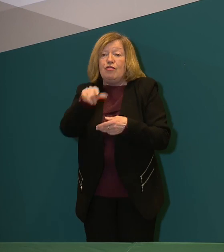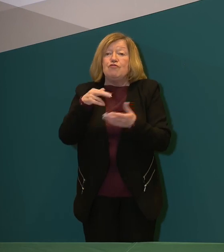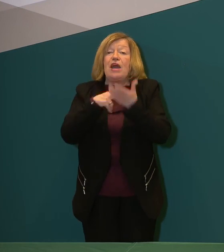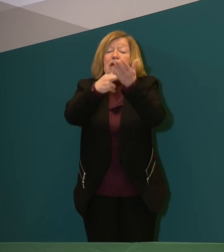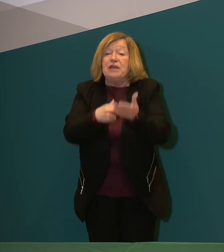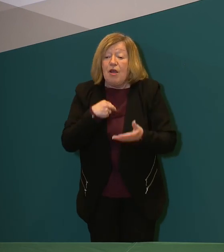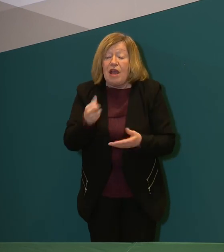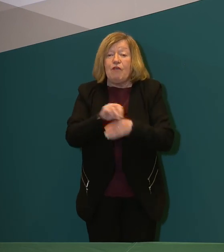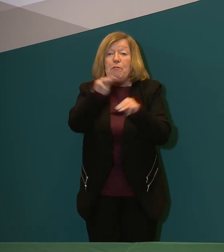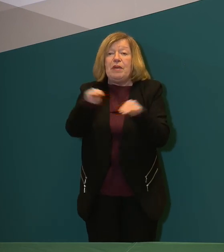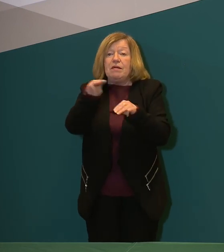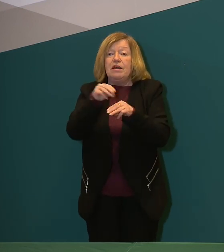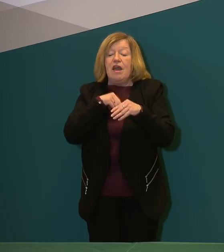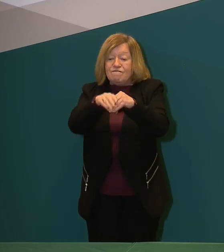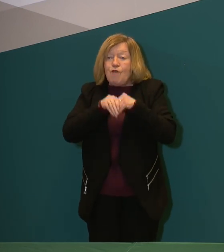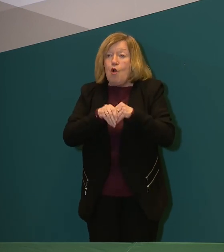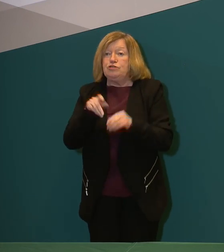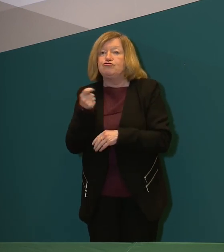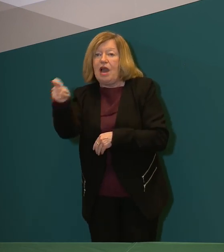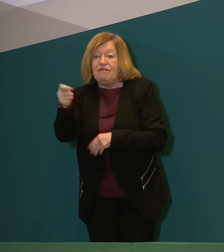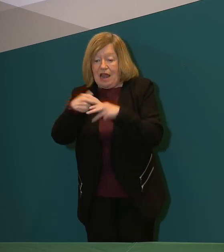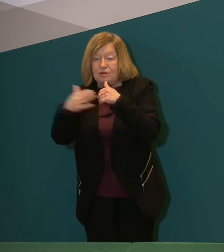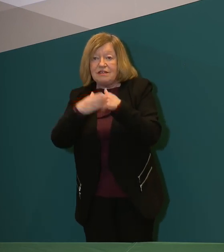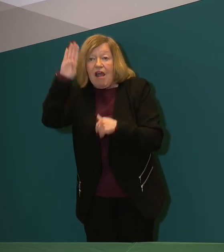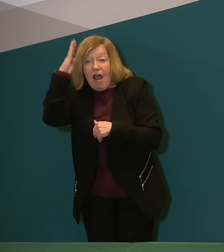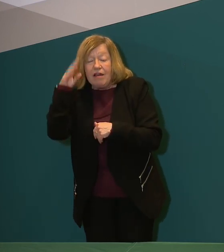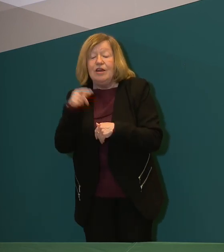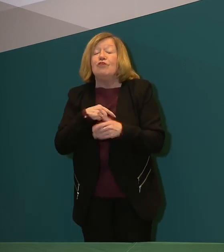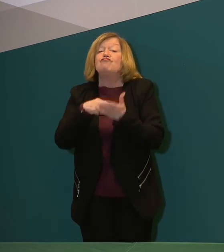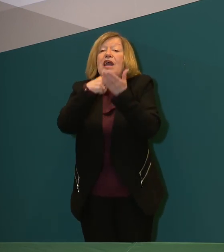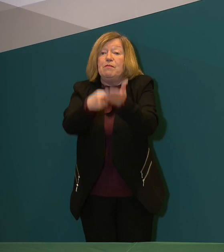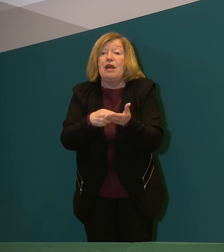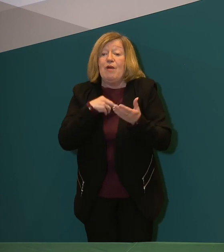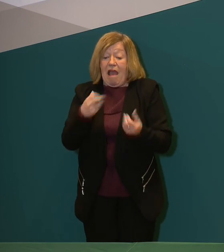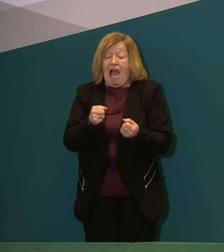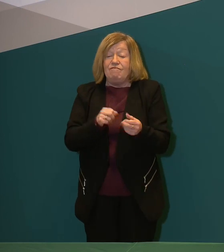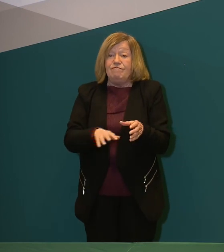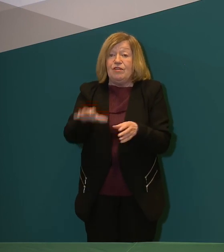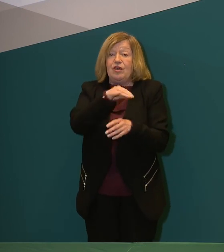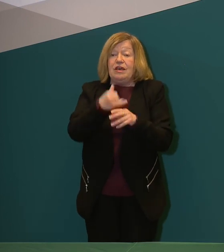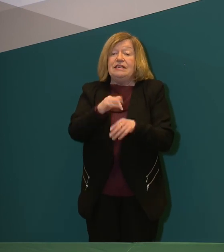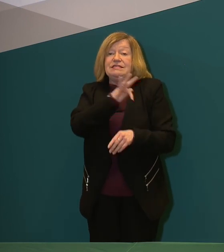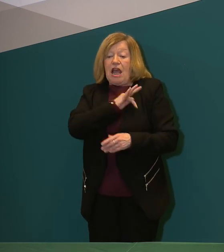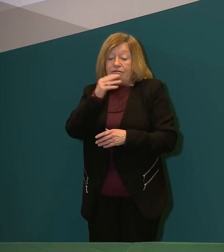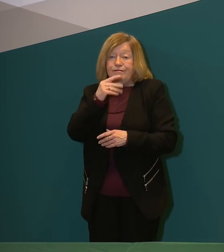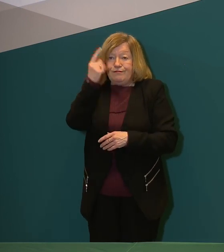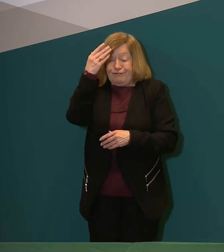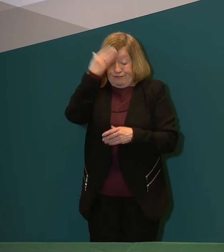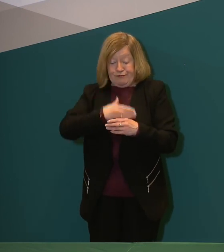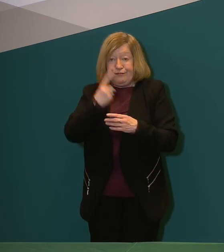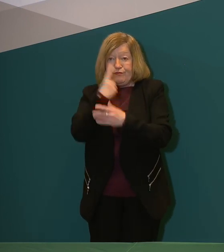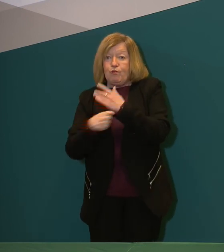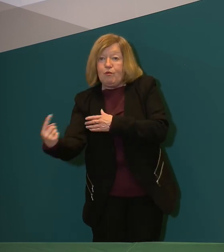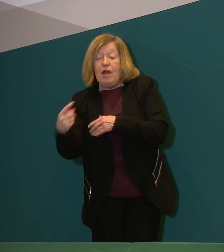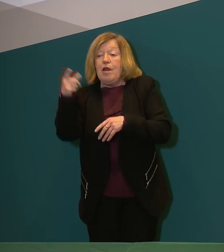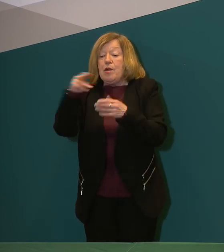people around avoiding travel outside of the country, the recommendations that we have in place around self-quarantine of people